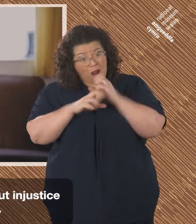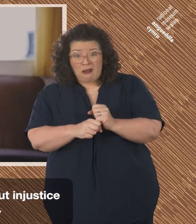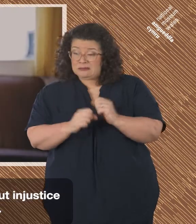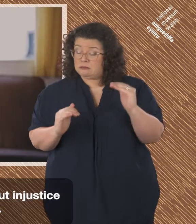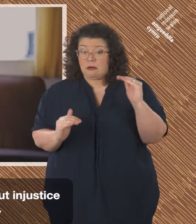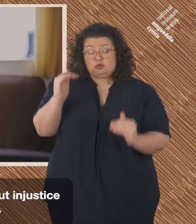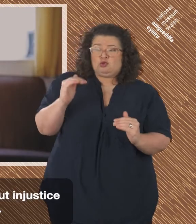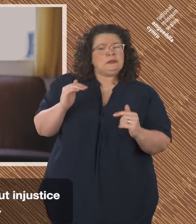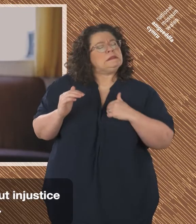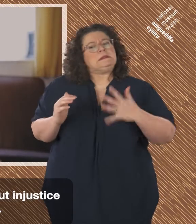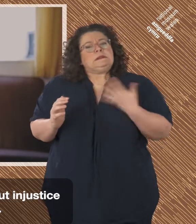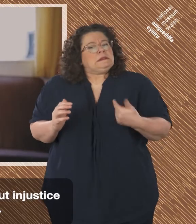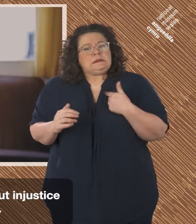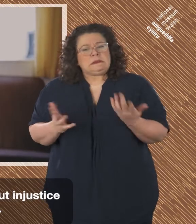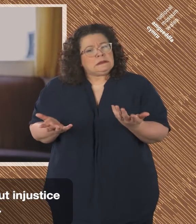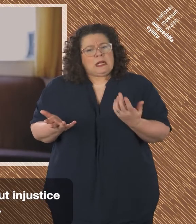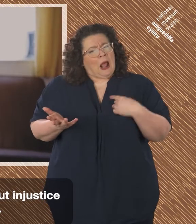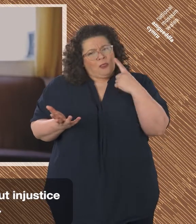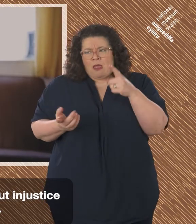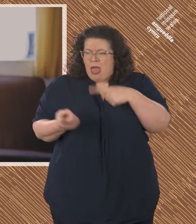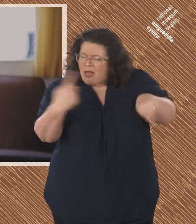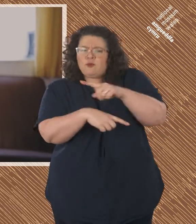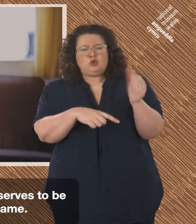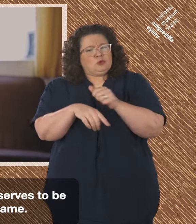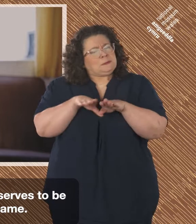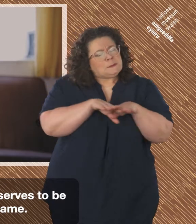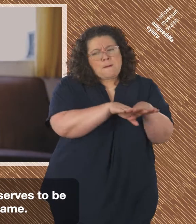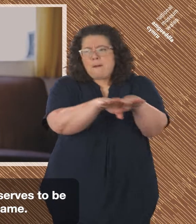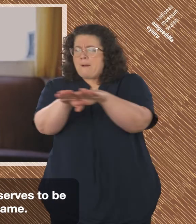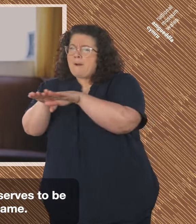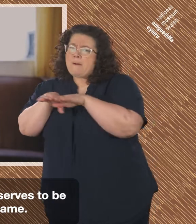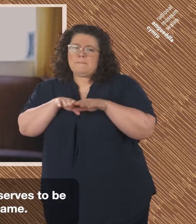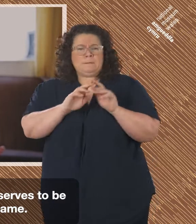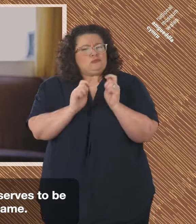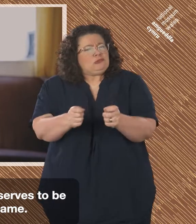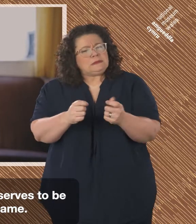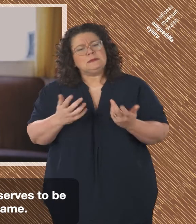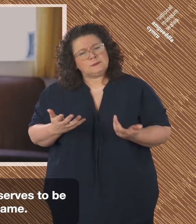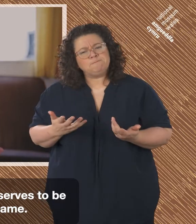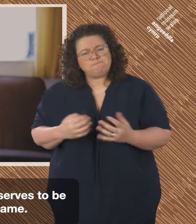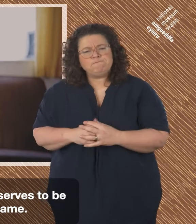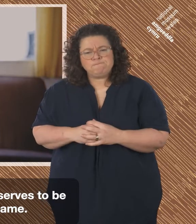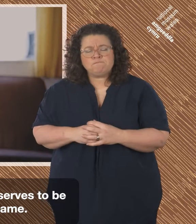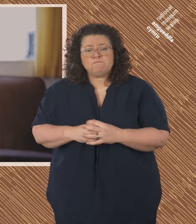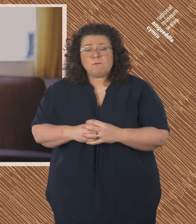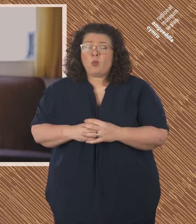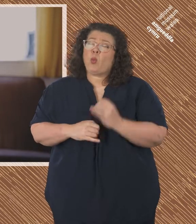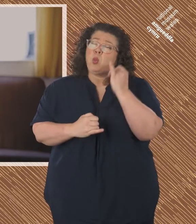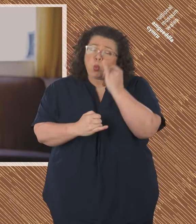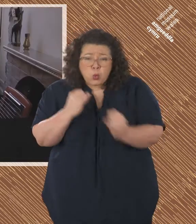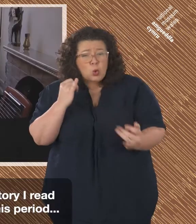I hate hearing about injustice like this. I think everyone deserves to be treated the same.